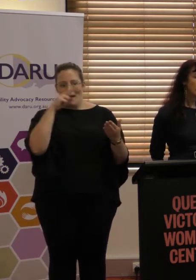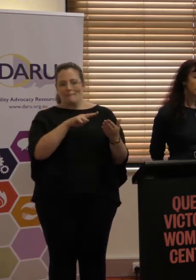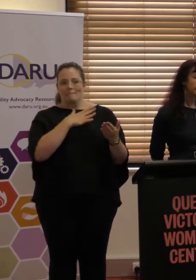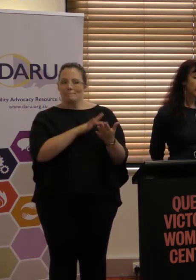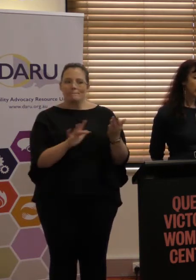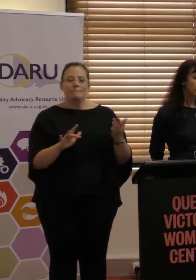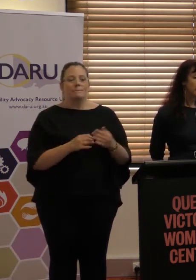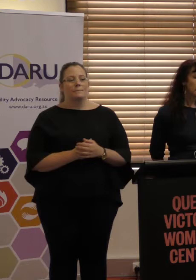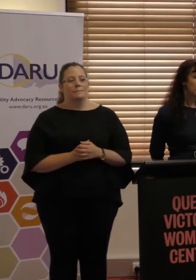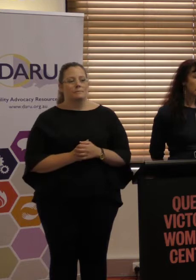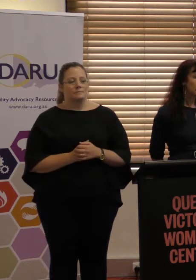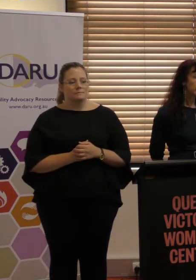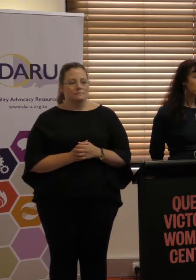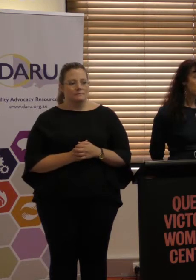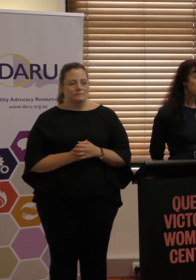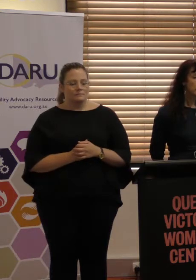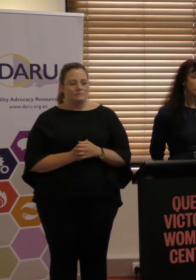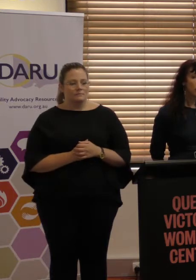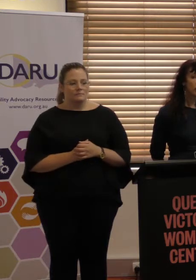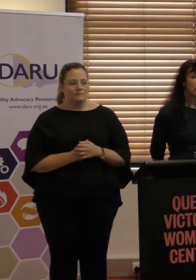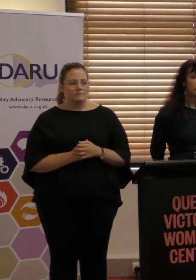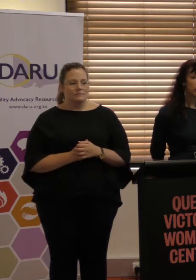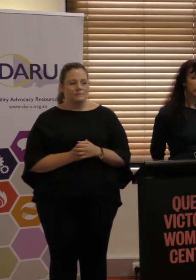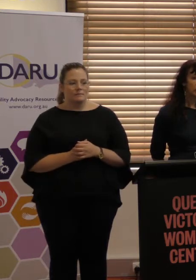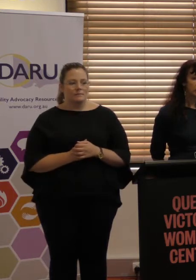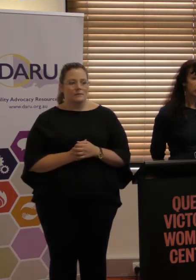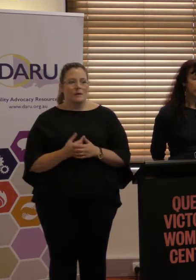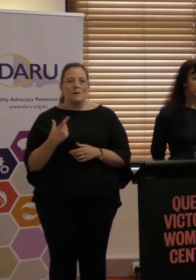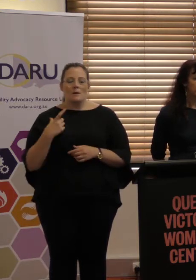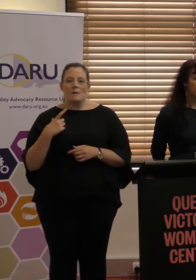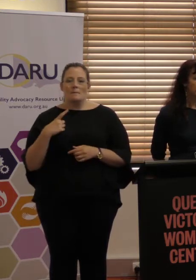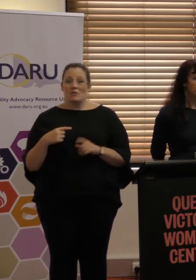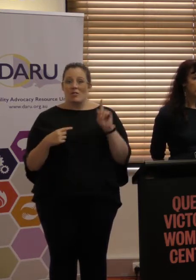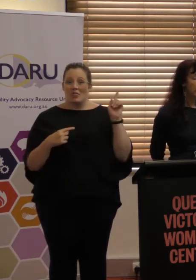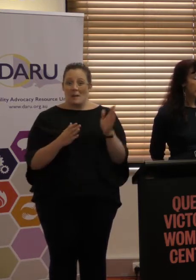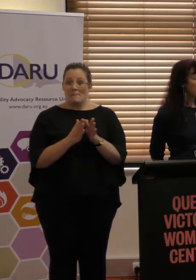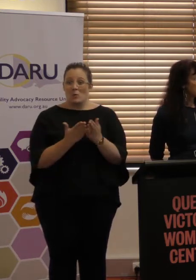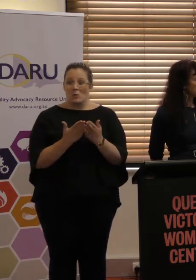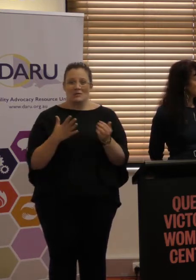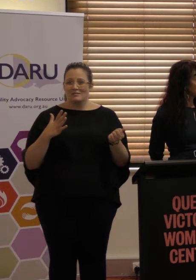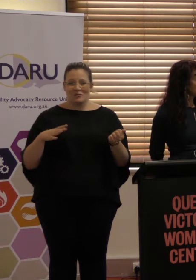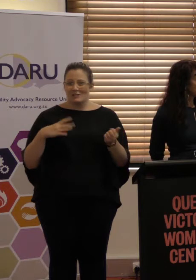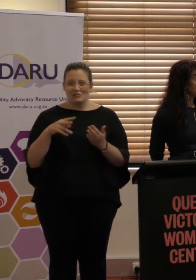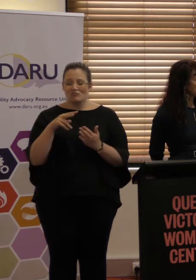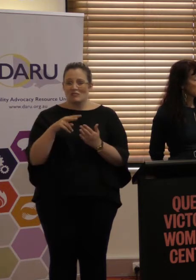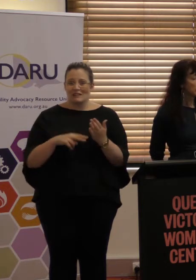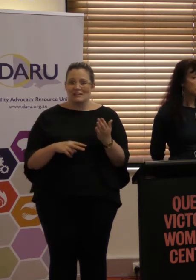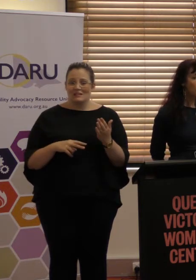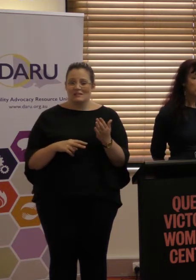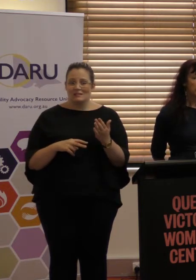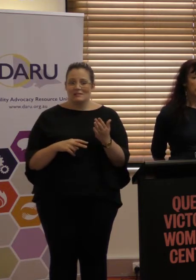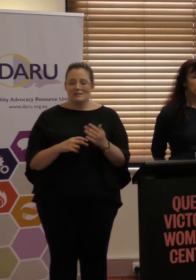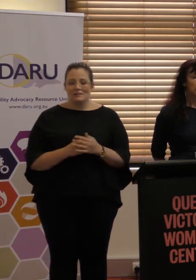is being a resource that does not need to be read, for a start, and secondly,